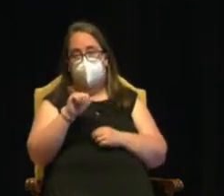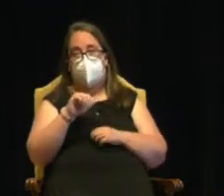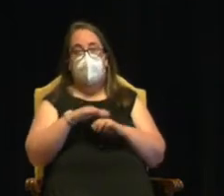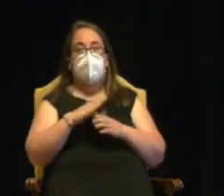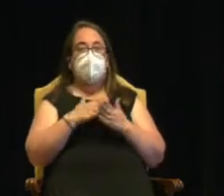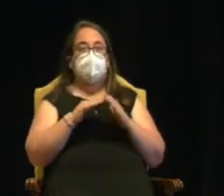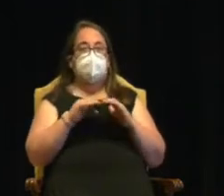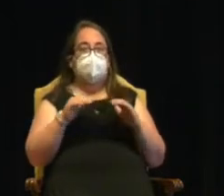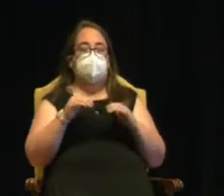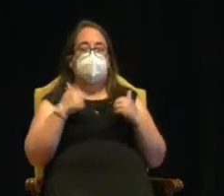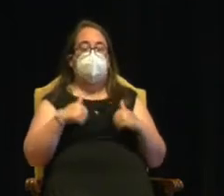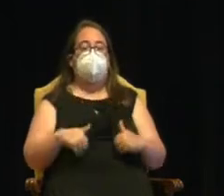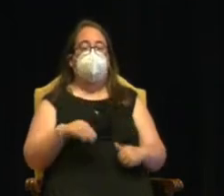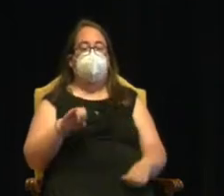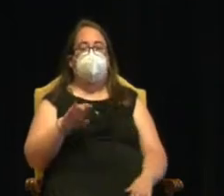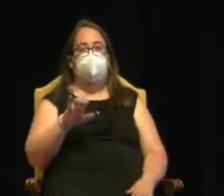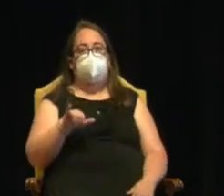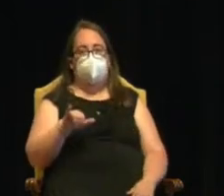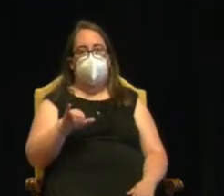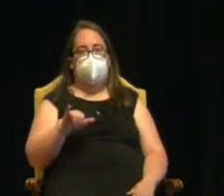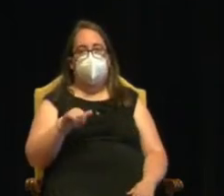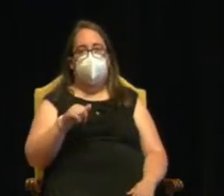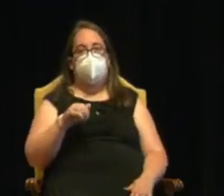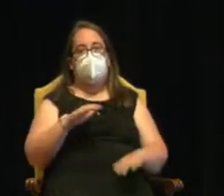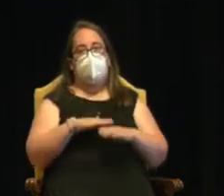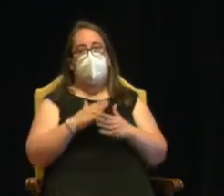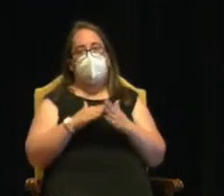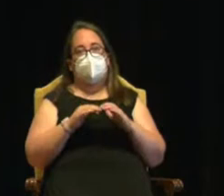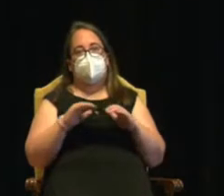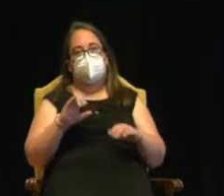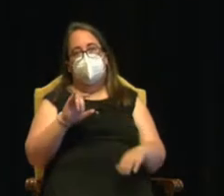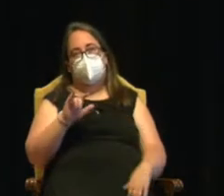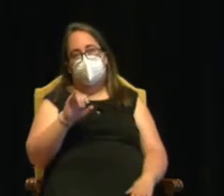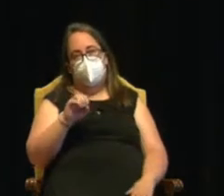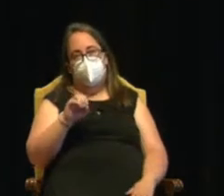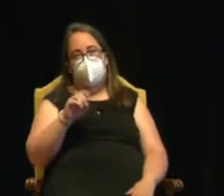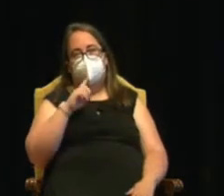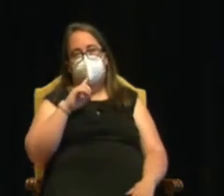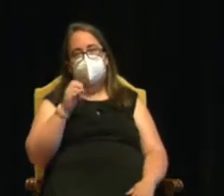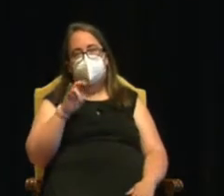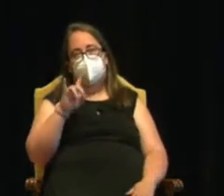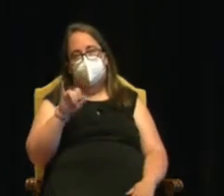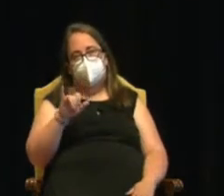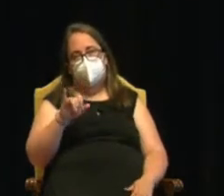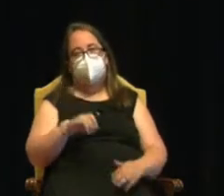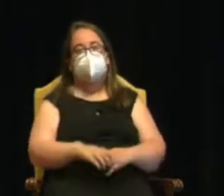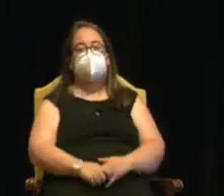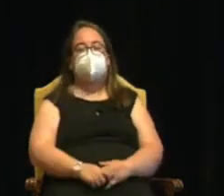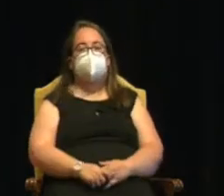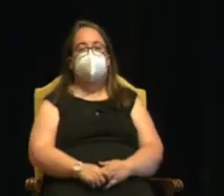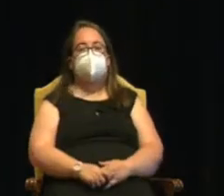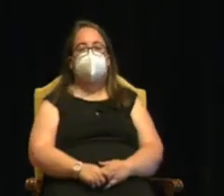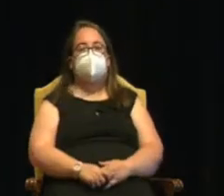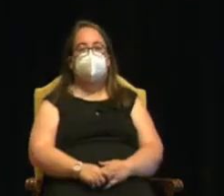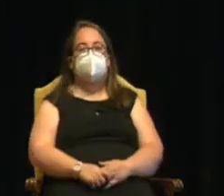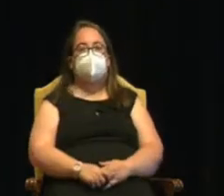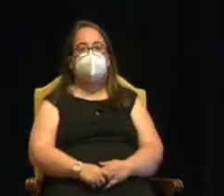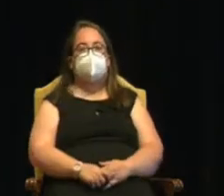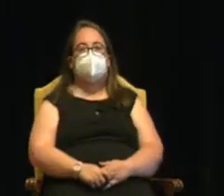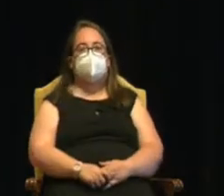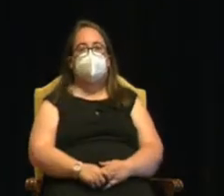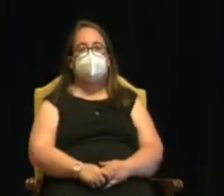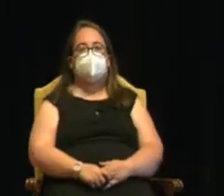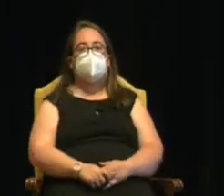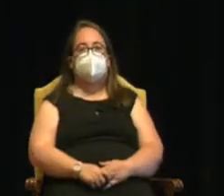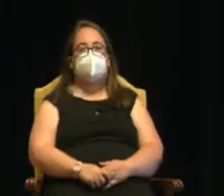level, I am Maddie. And on some level, Cleo is Shirley. And it's like, I don't know how